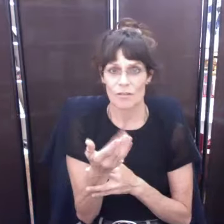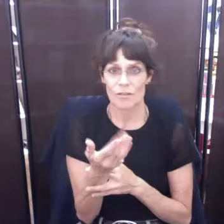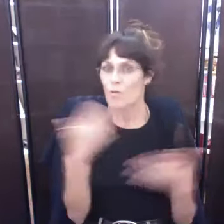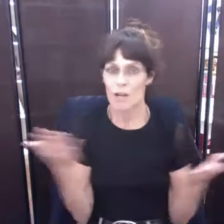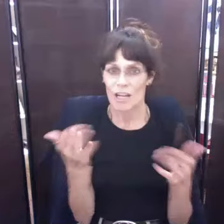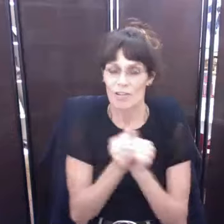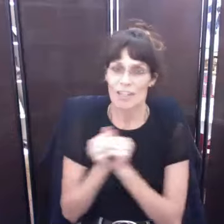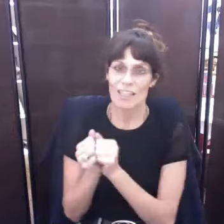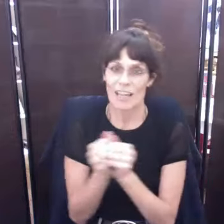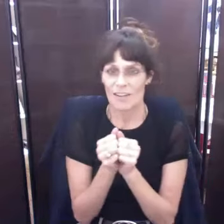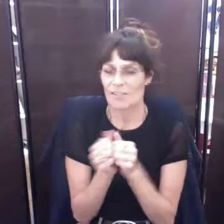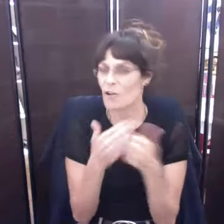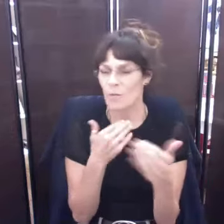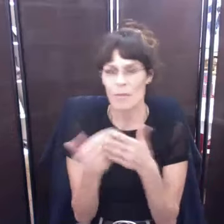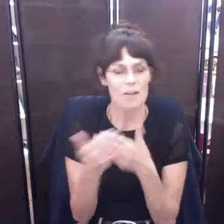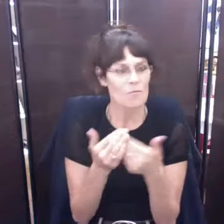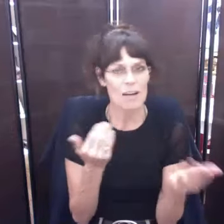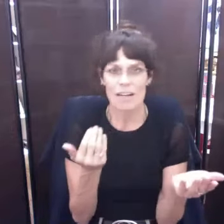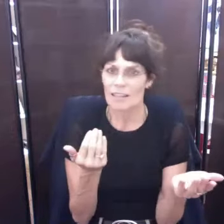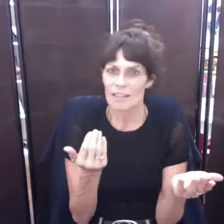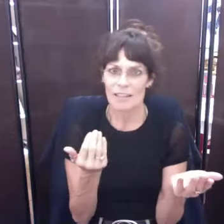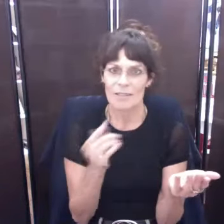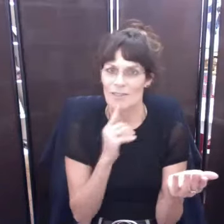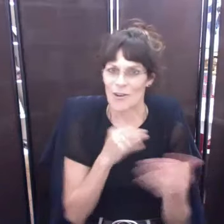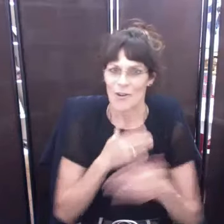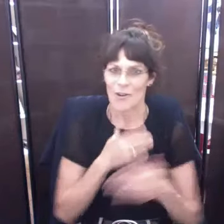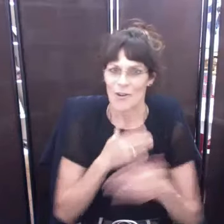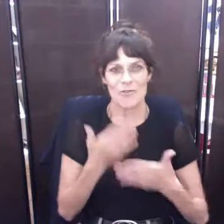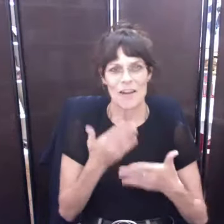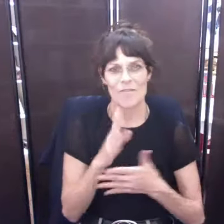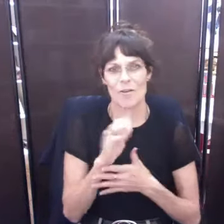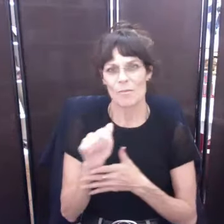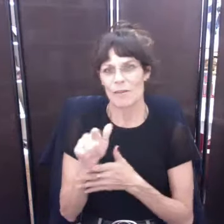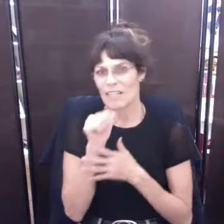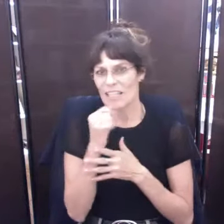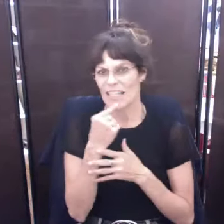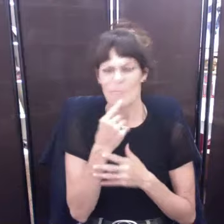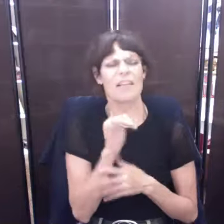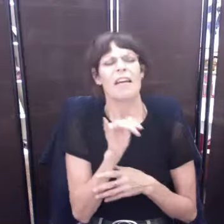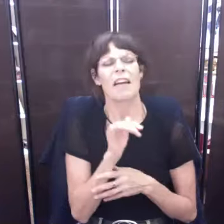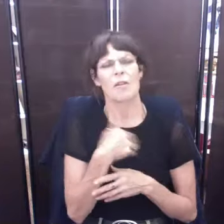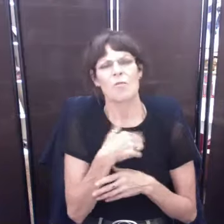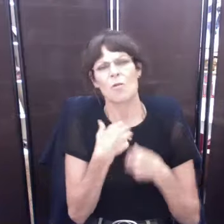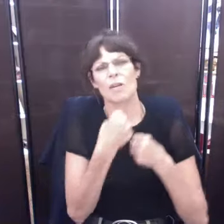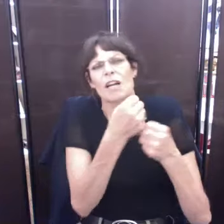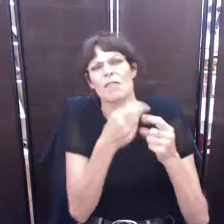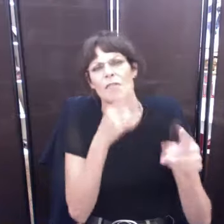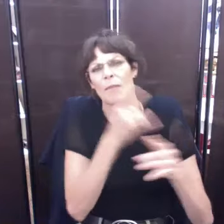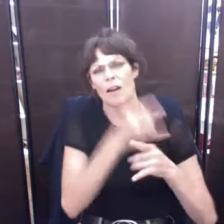thing. And no matter what, like, I'm so grateful that Bill didn't say, hey, that we're going to recover from alcoholism. You know what he said? We're